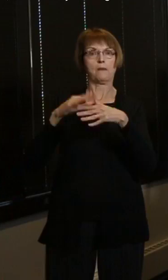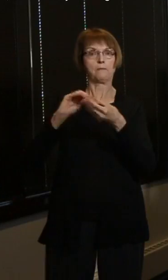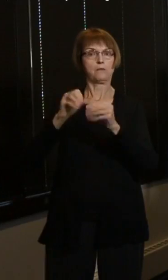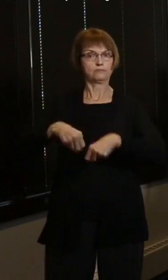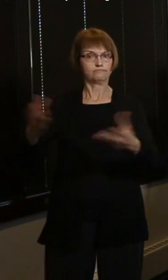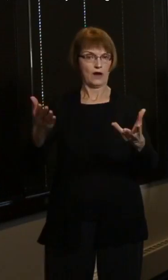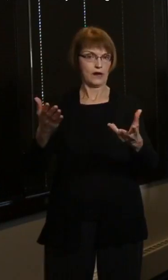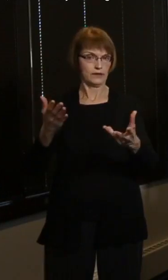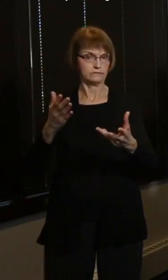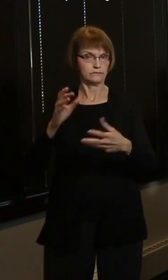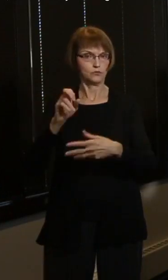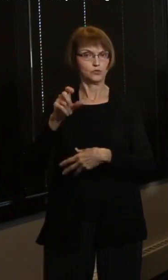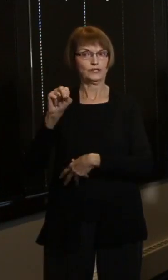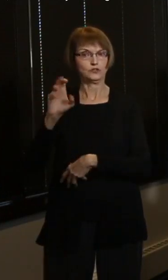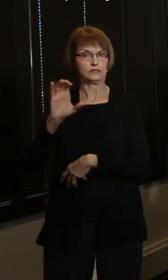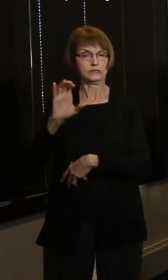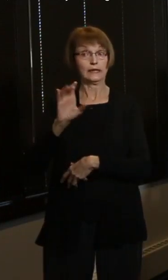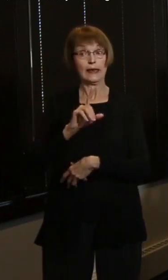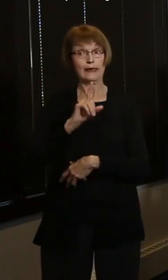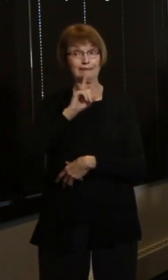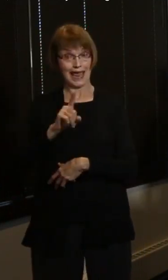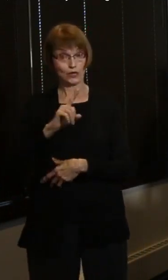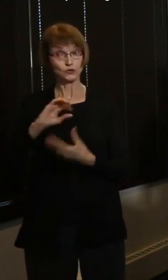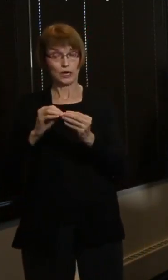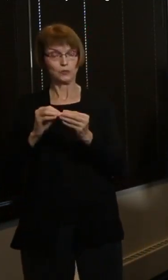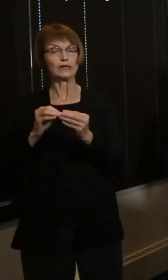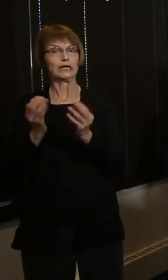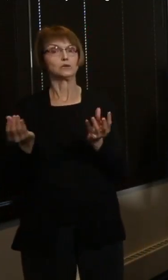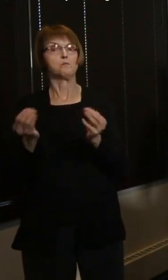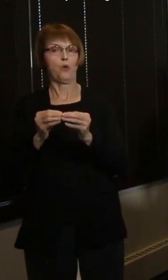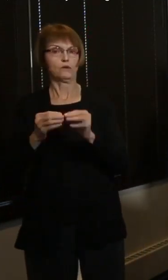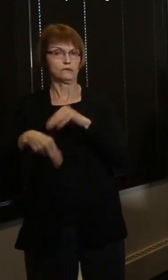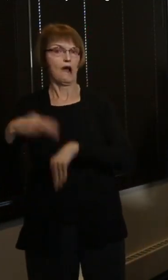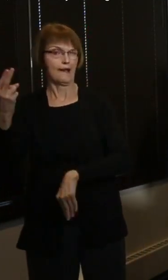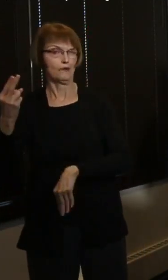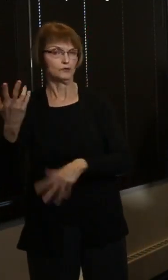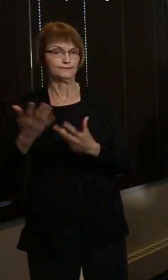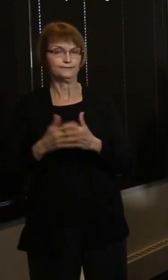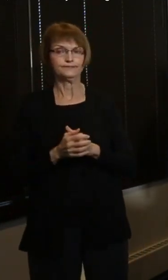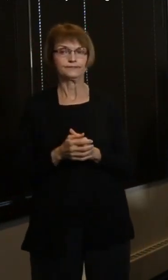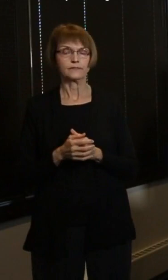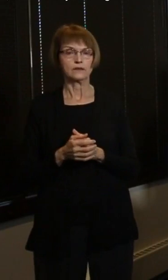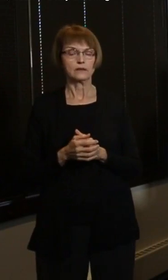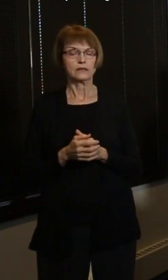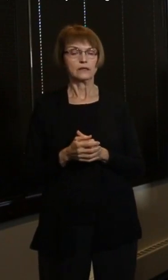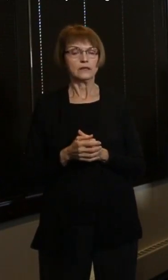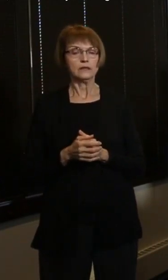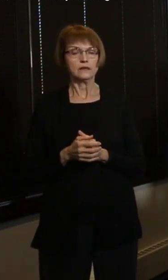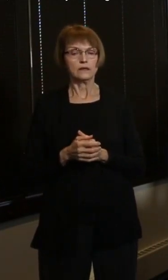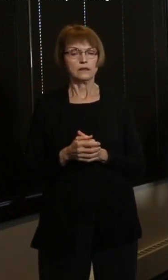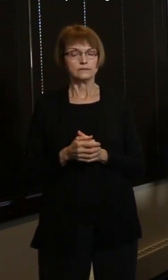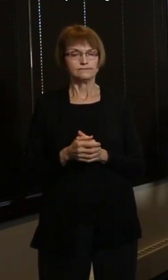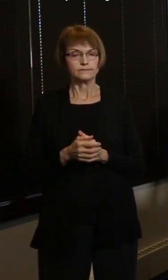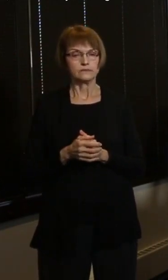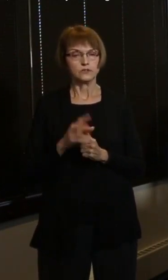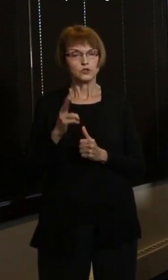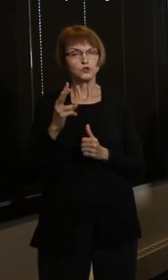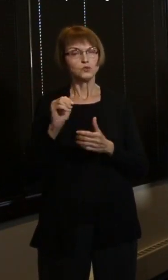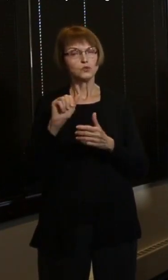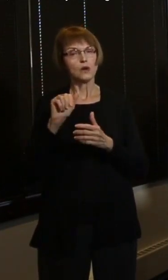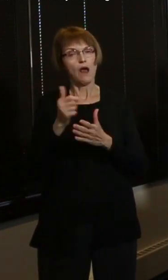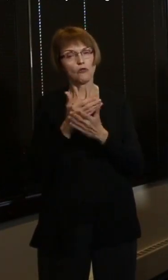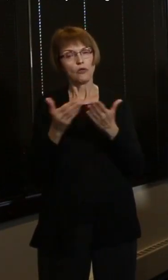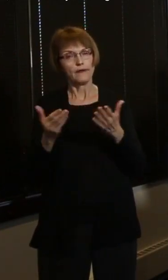C. And the actual number is higher than this. A couple of other things that I wanted to share